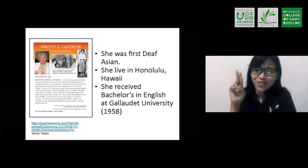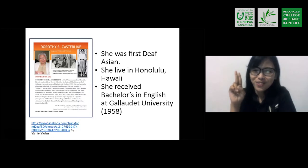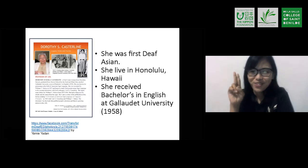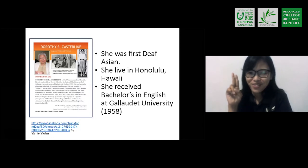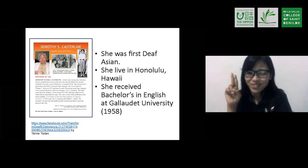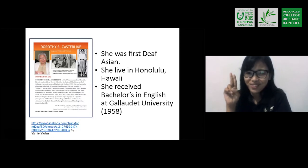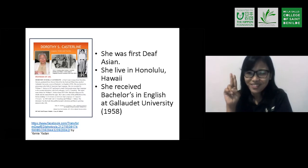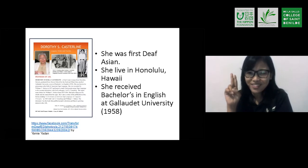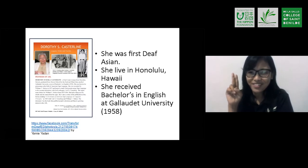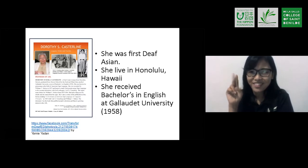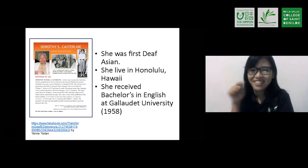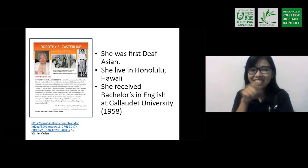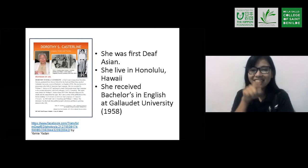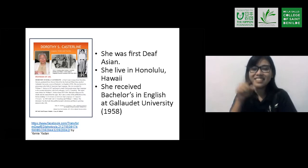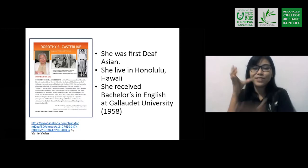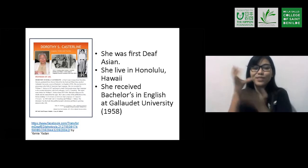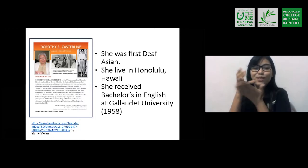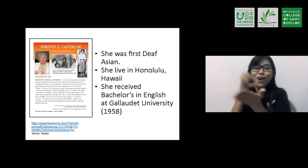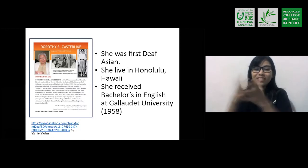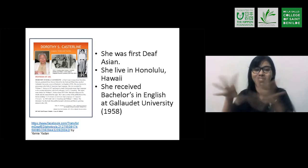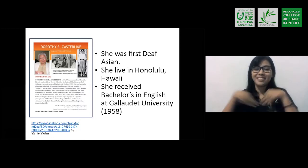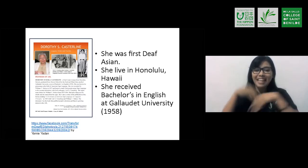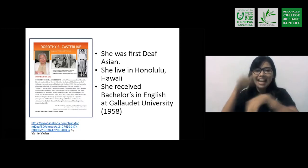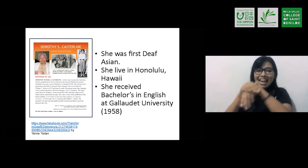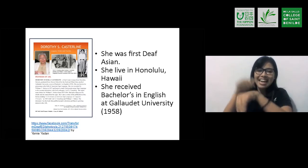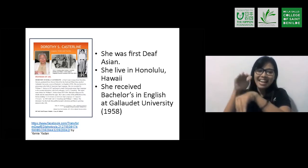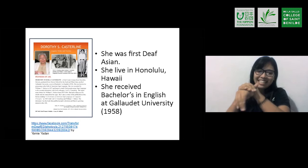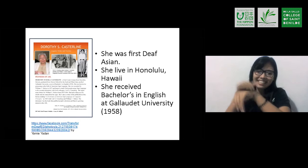primarily from Honolulu, Hawaii.